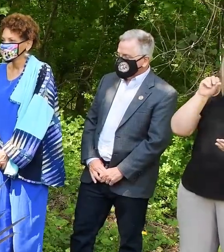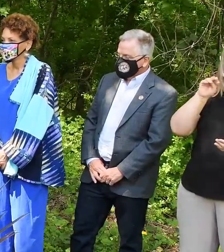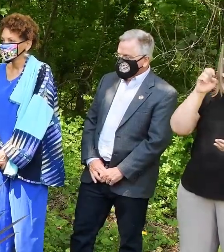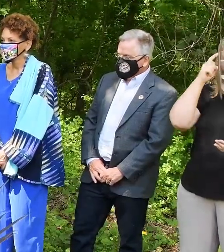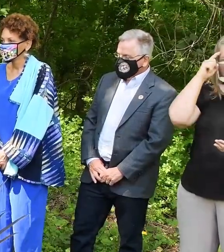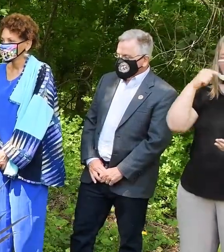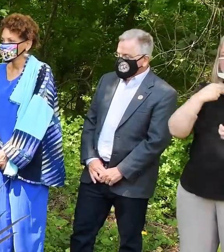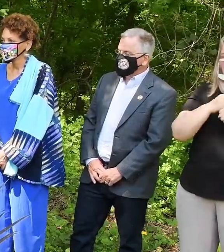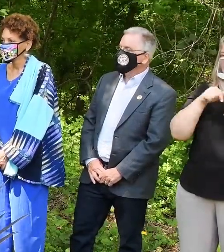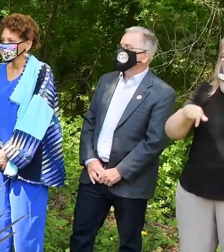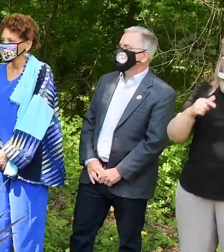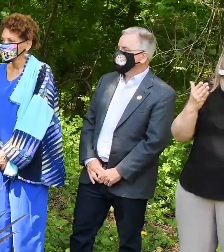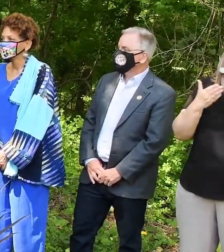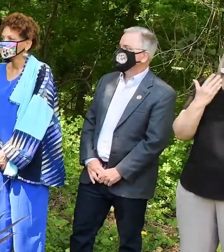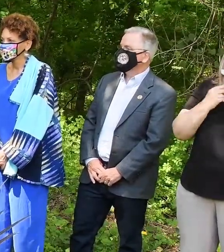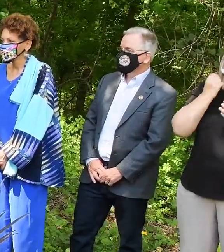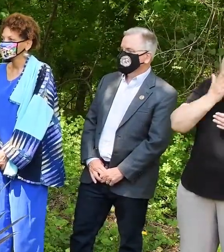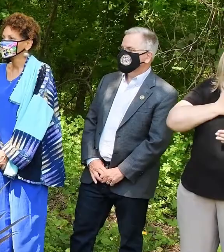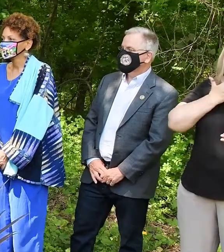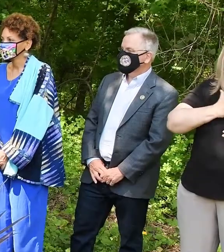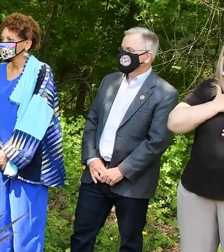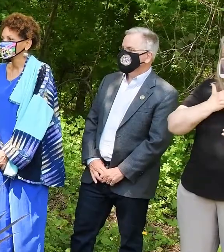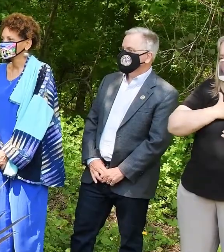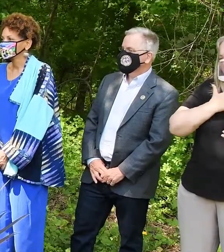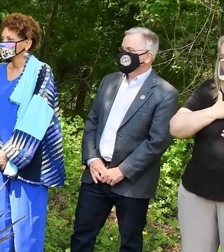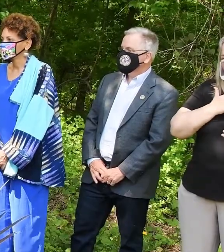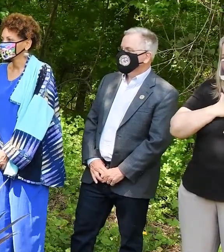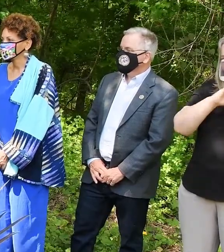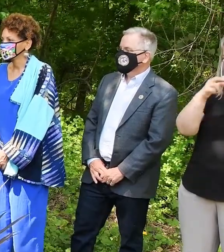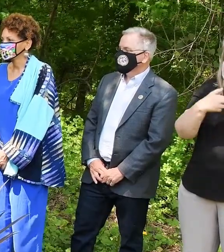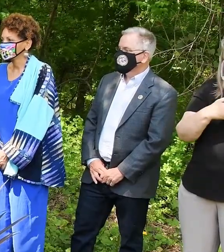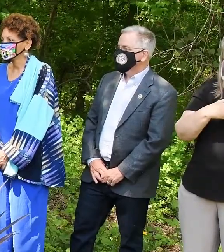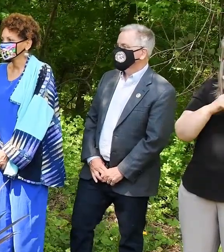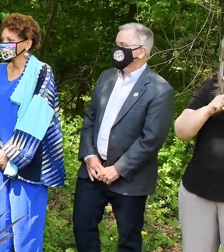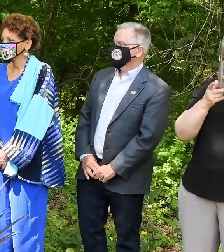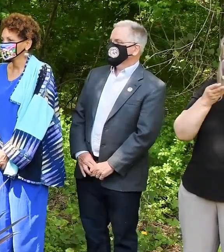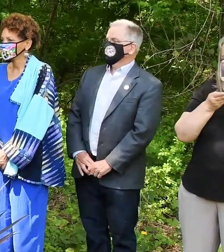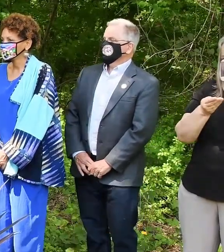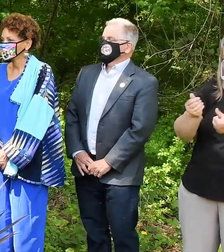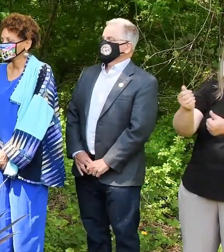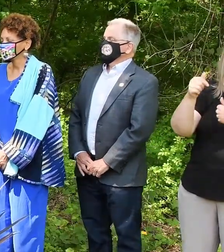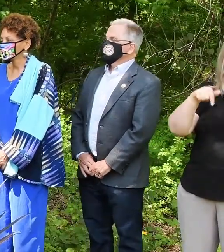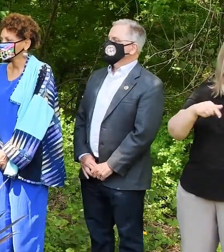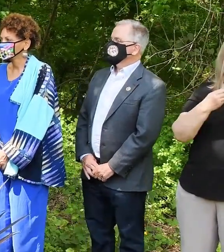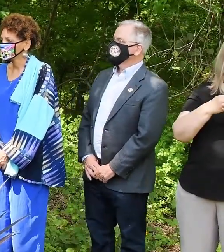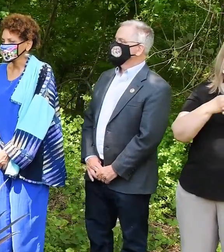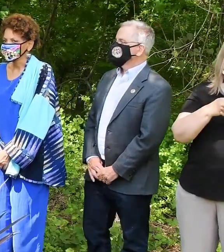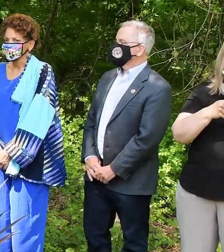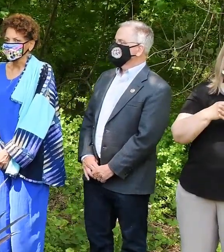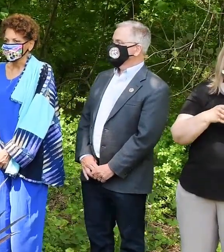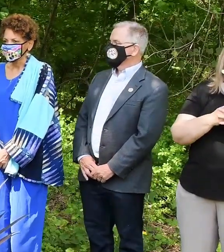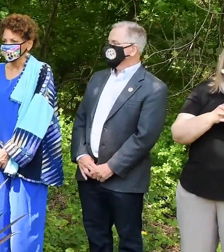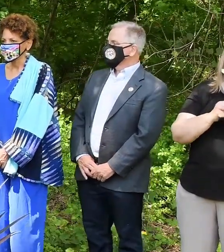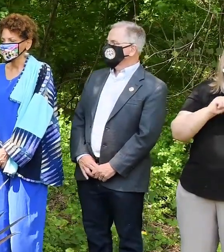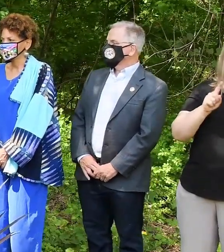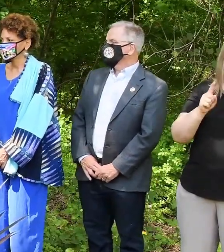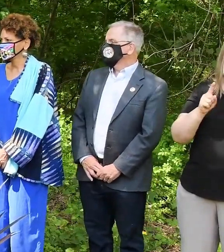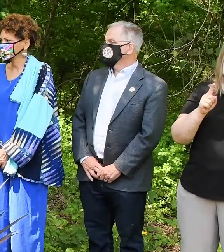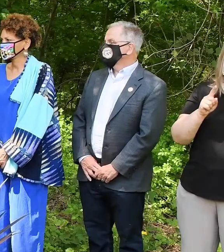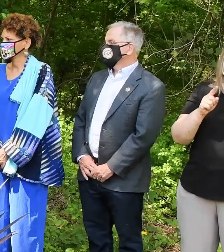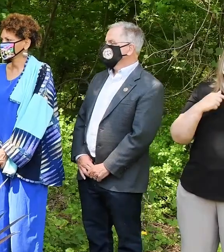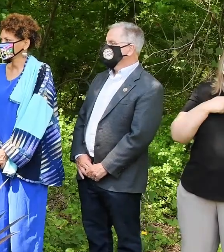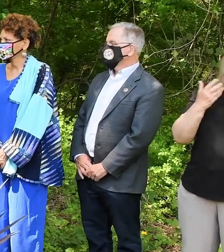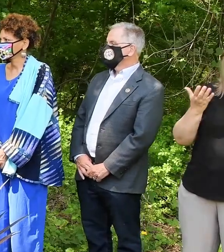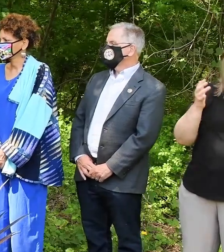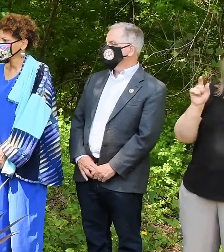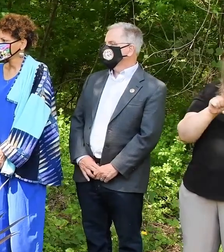an easy and joyful role in facilitating this funding. But you know, I'm here